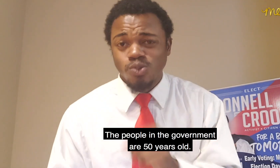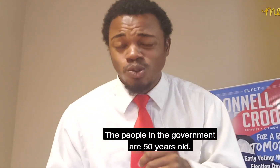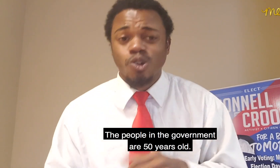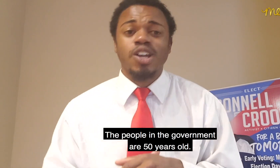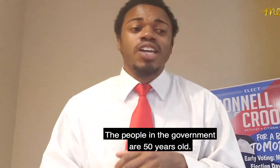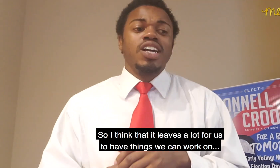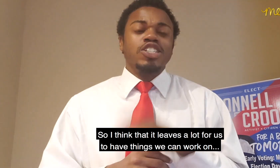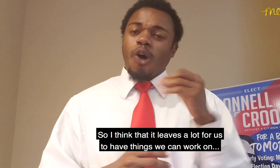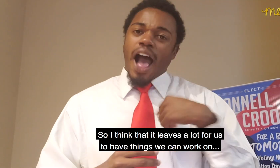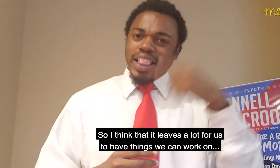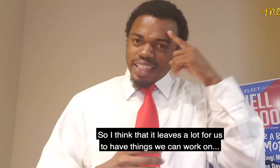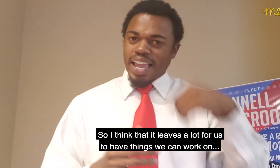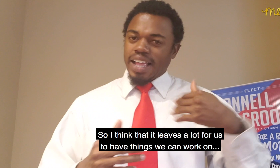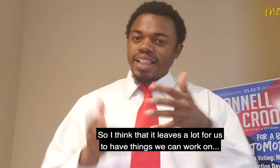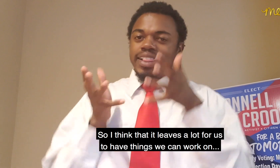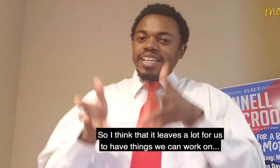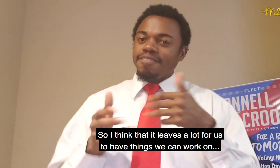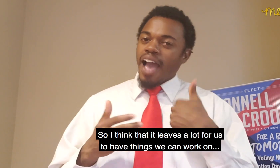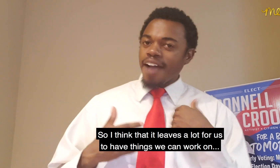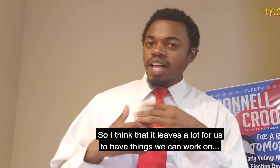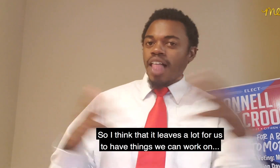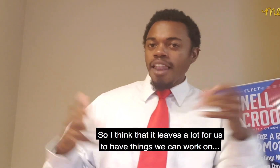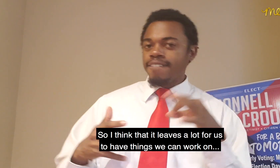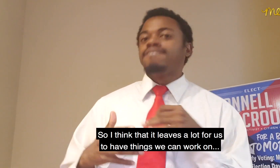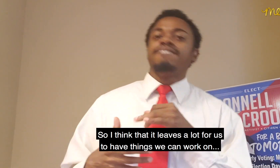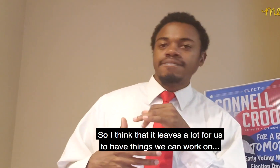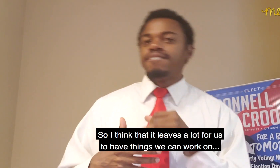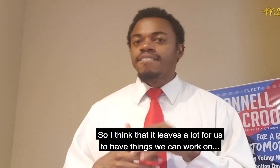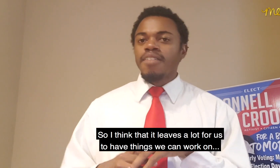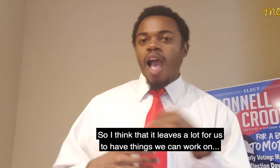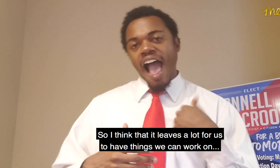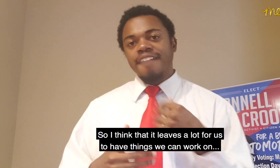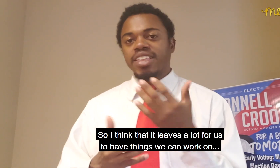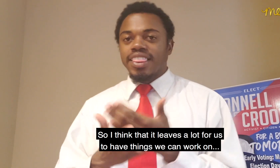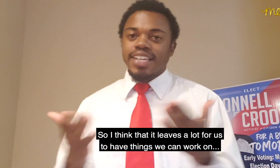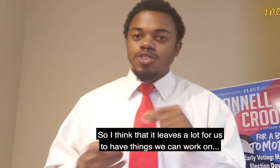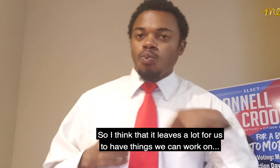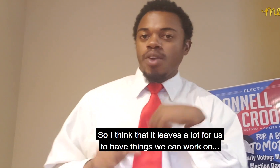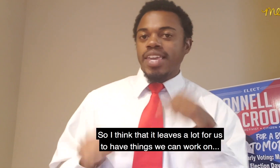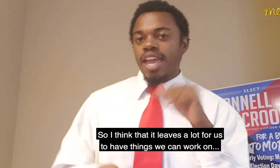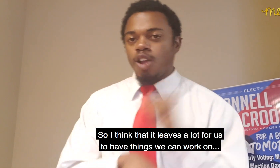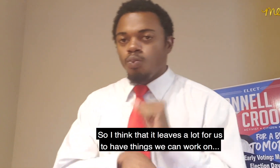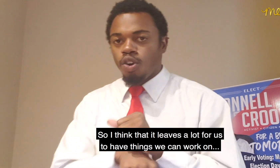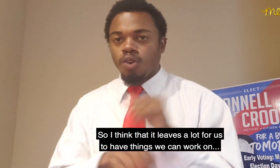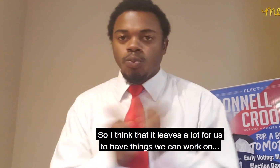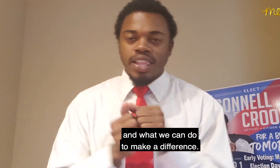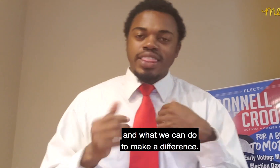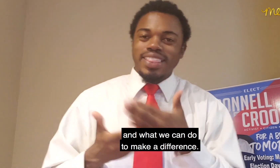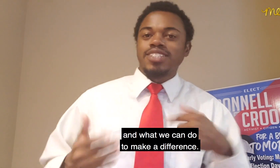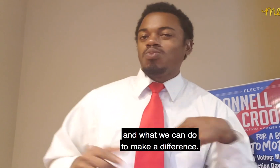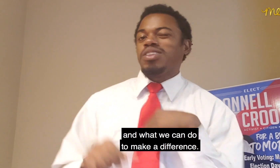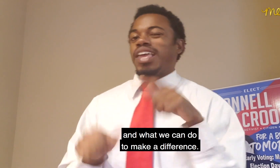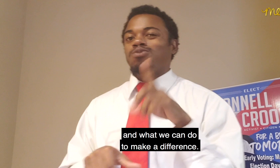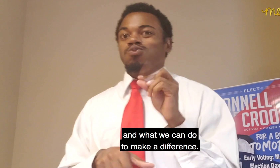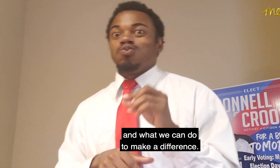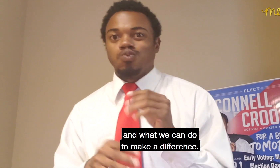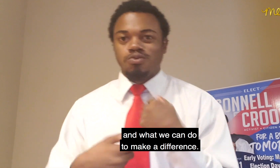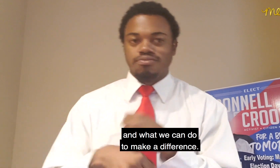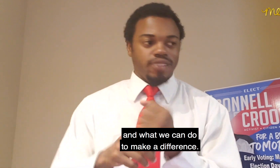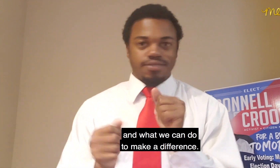people in the government are 50 years old, so I think it leaves a lot for us to have things we can work on and what we can do to